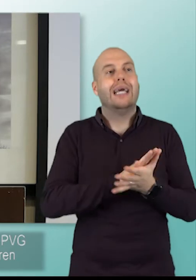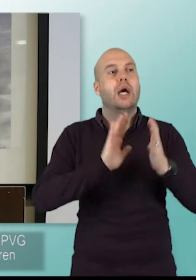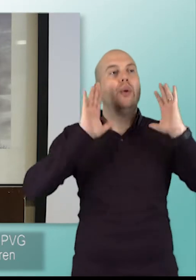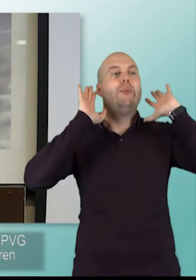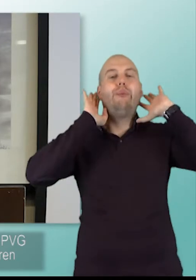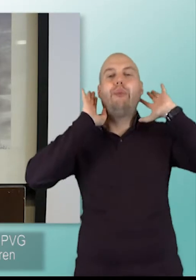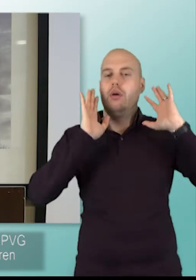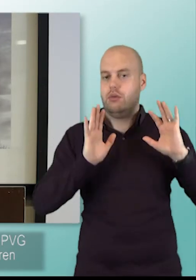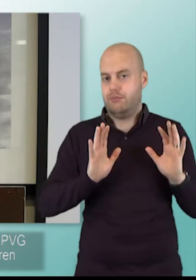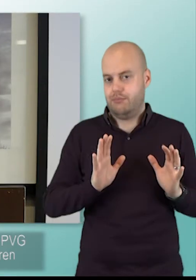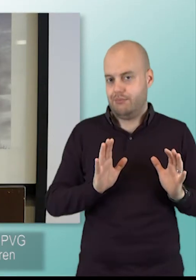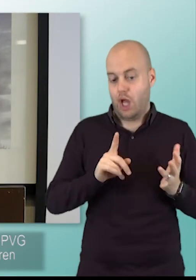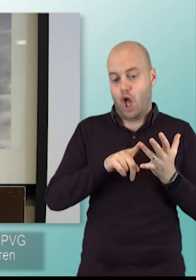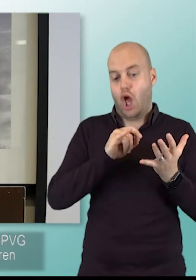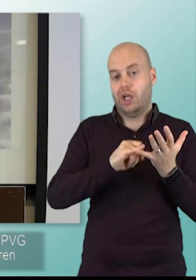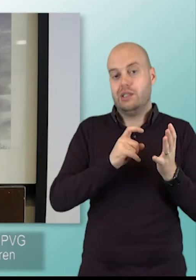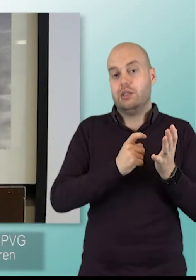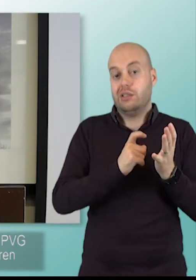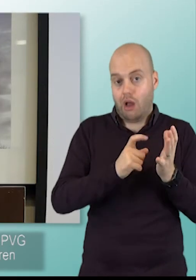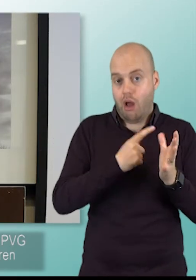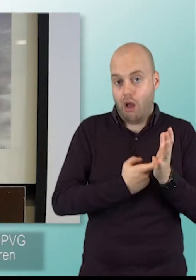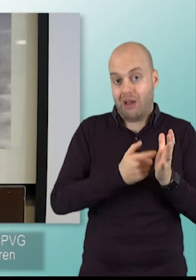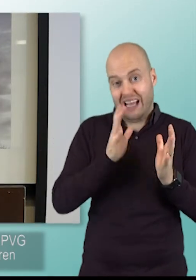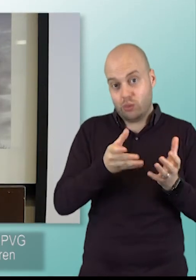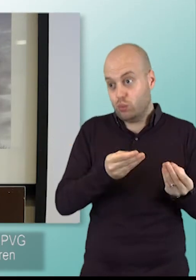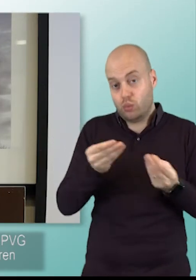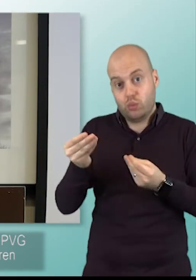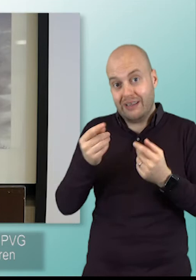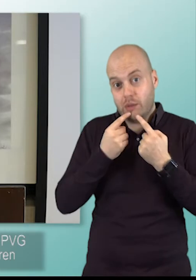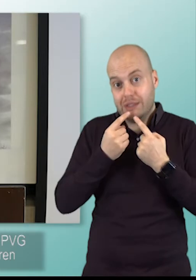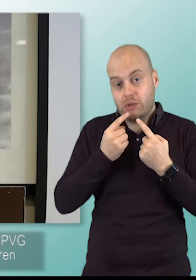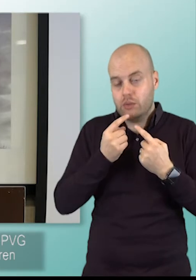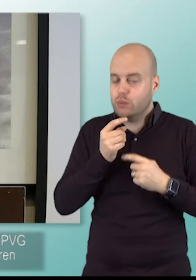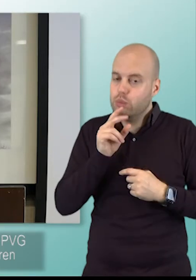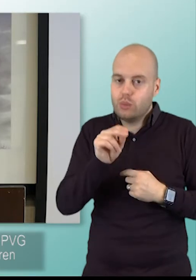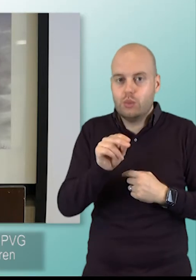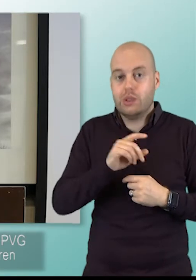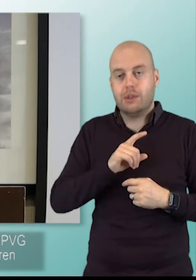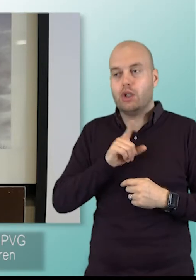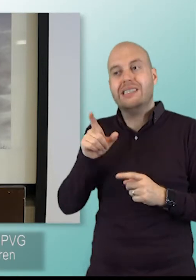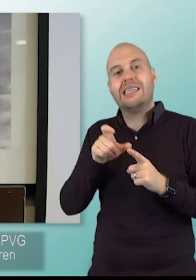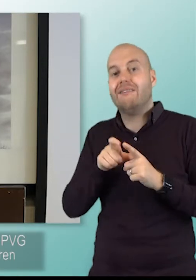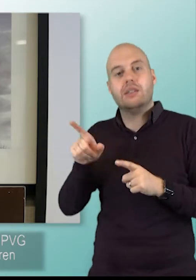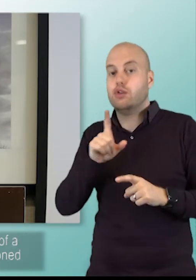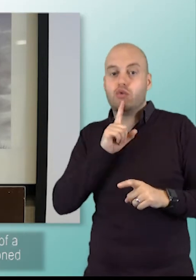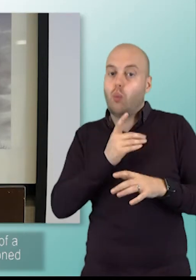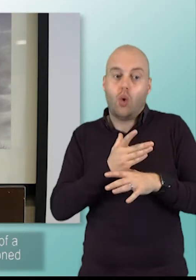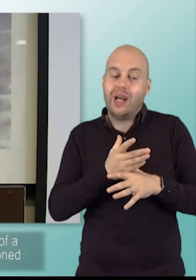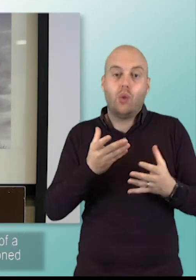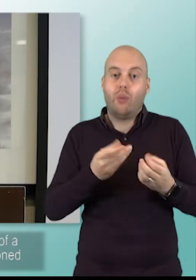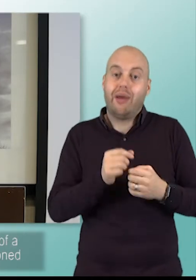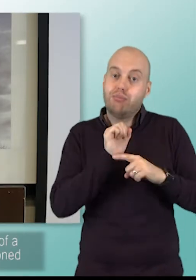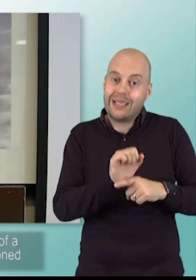wouldn't have to pass that information to the PVG system because David's not doing work with children, with